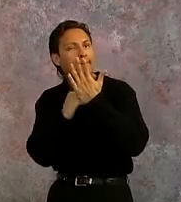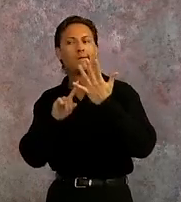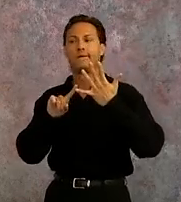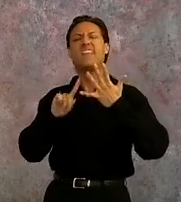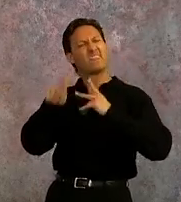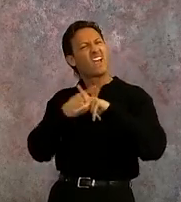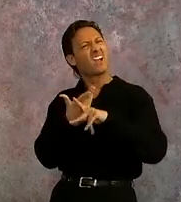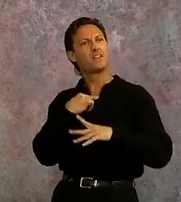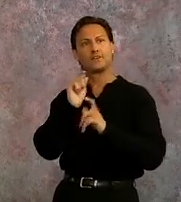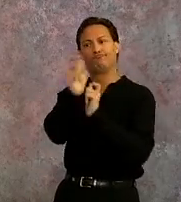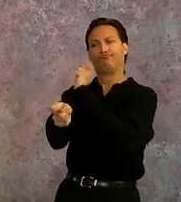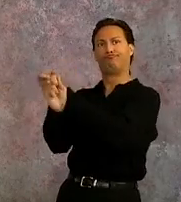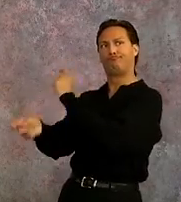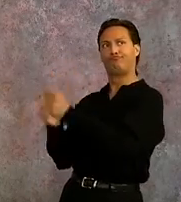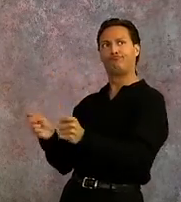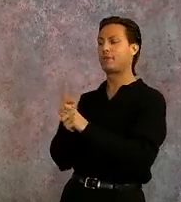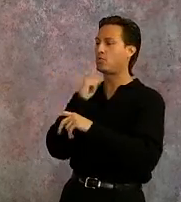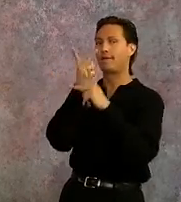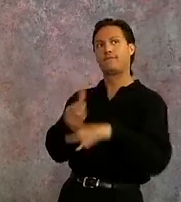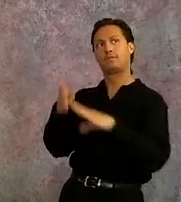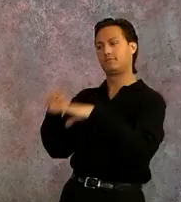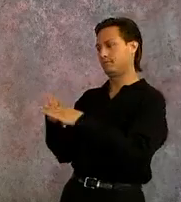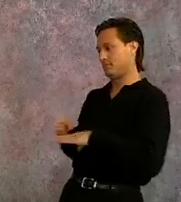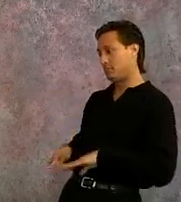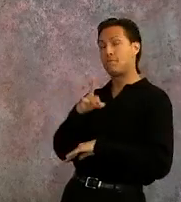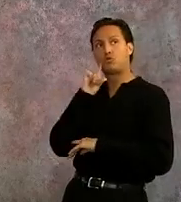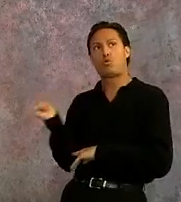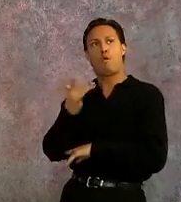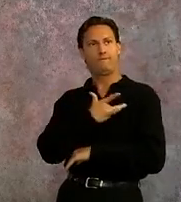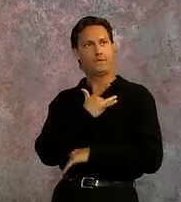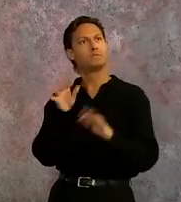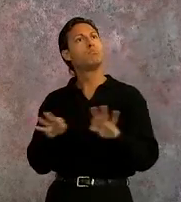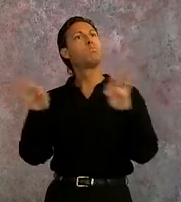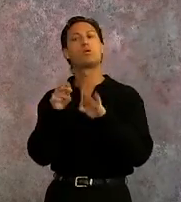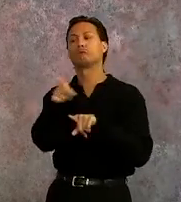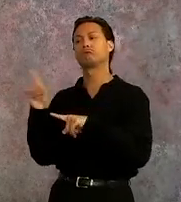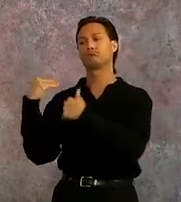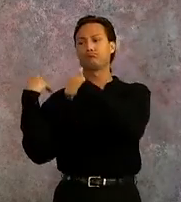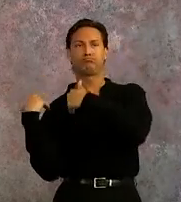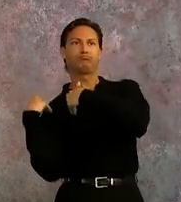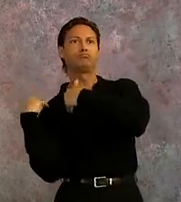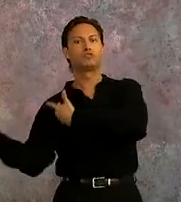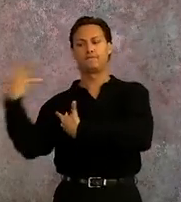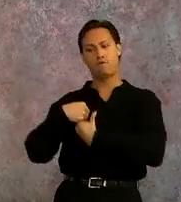and just really dial it in so that everybody's feeling like they have things that they can contribute to the trip